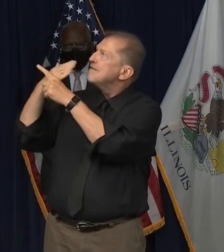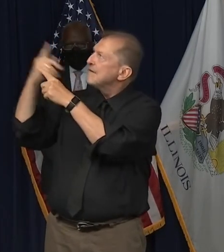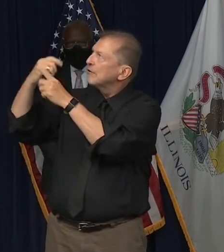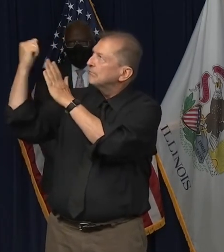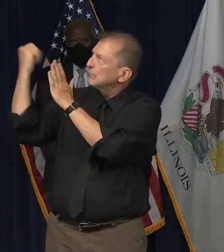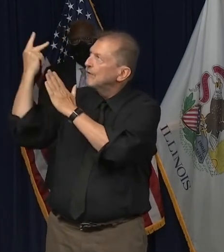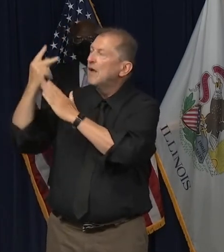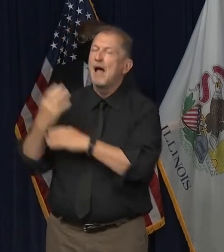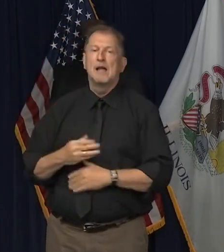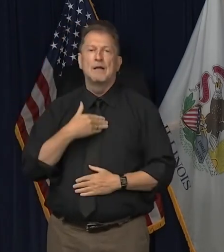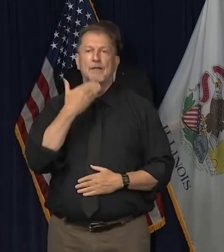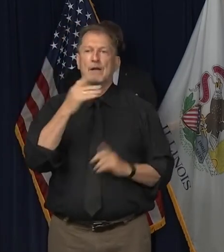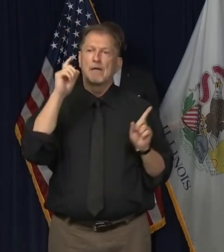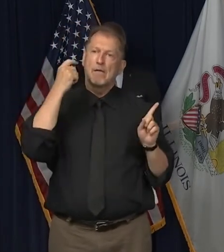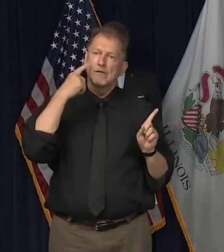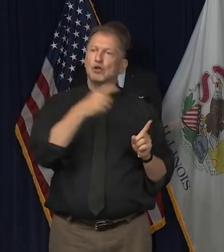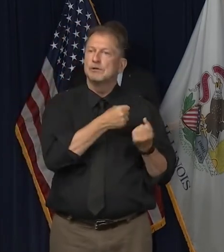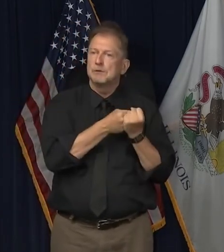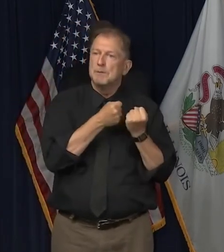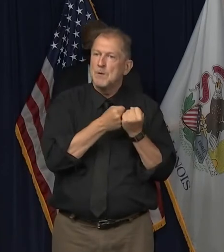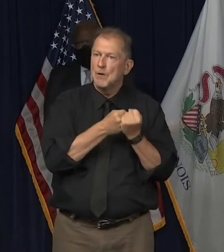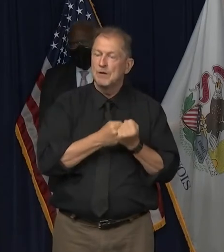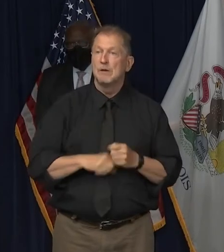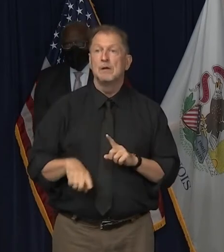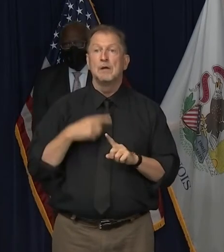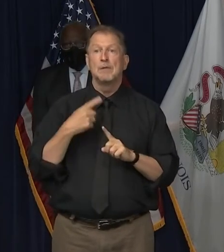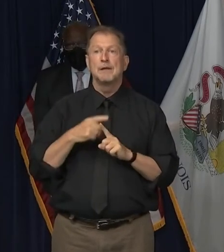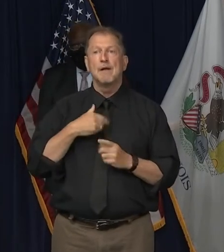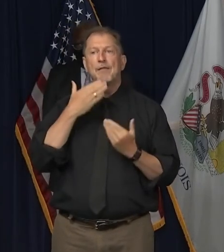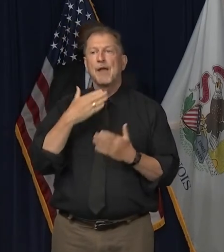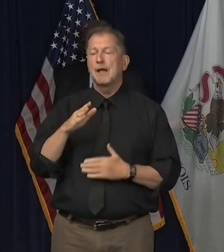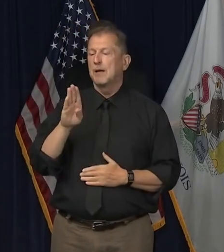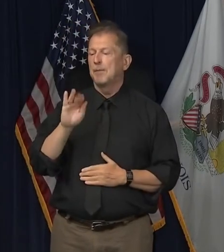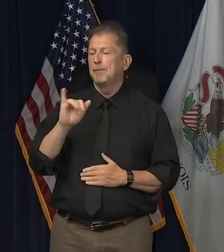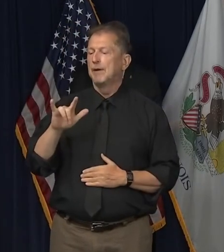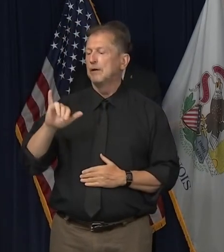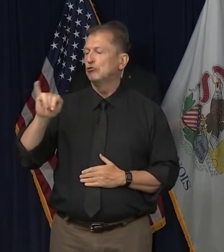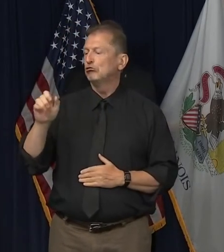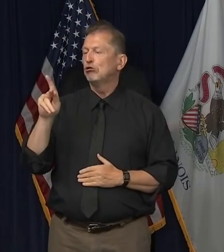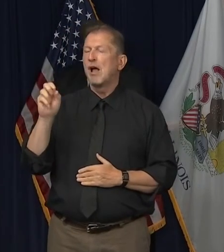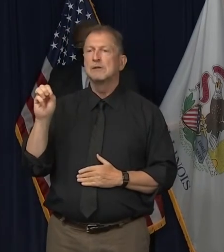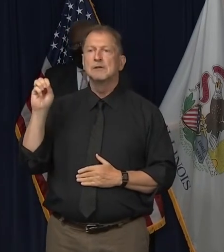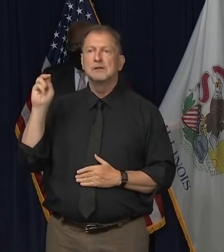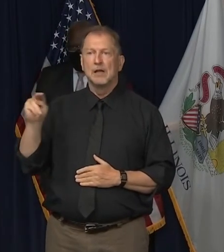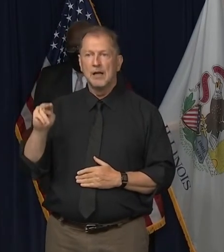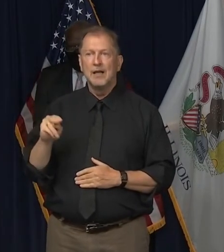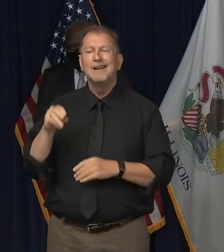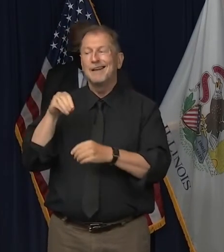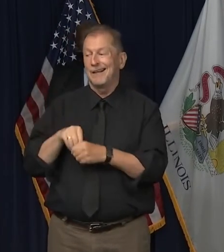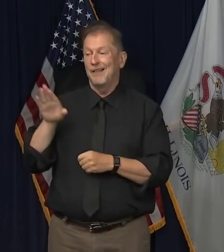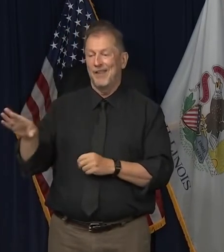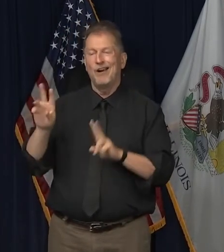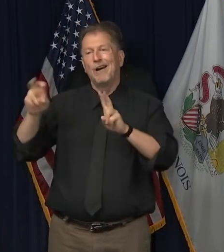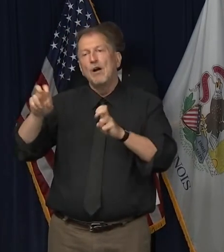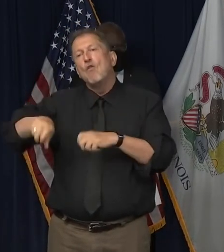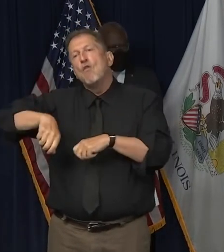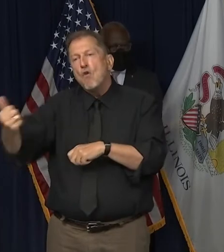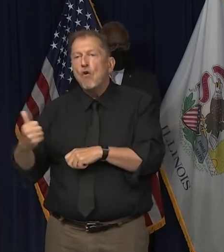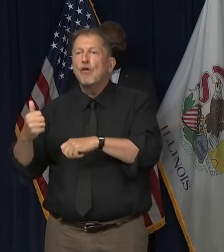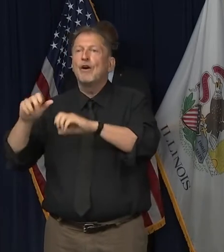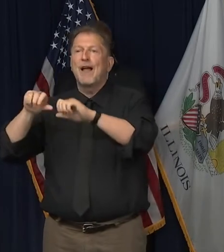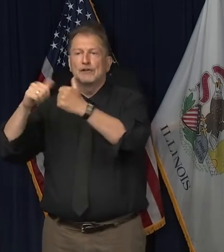team for all of their support. I also want to thank Bill Jackson and his team at our Discovery Partners Institute, who have been instrumental in this